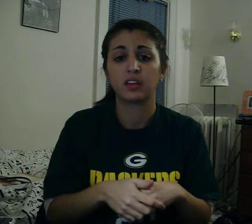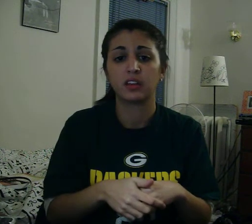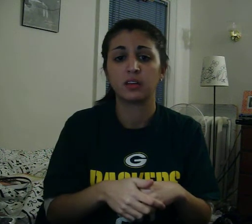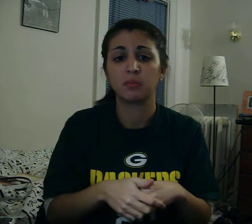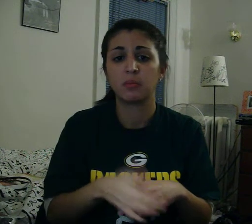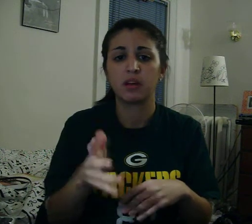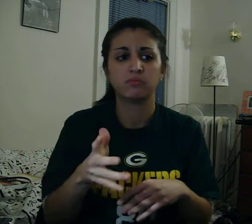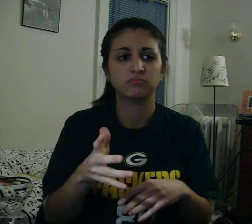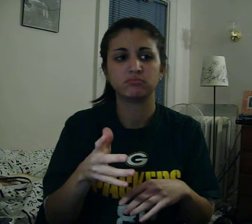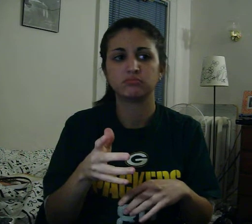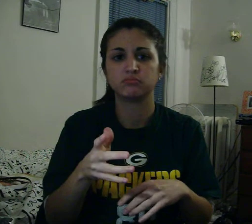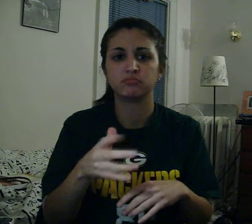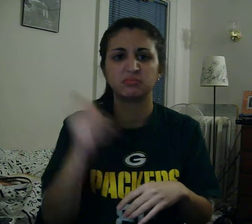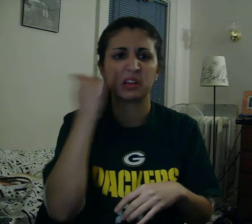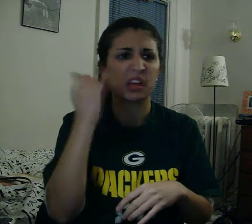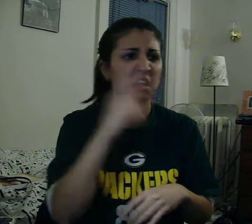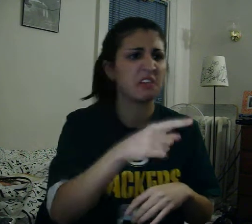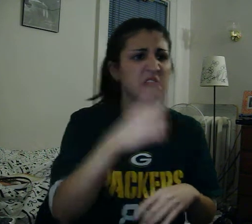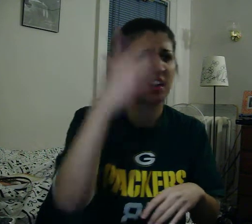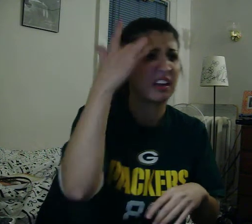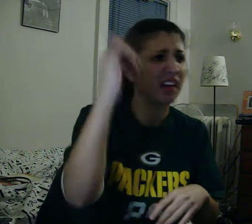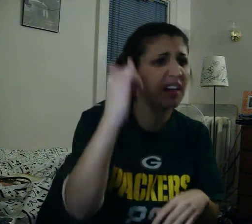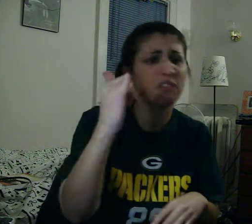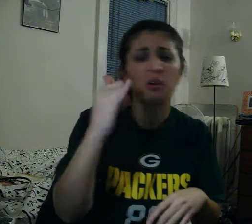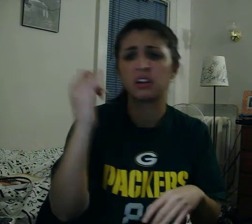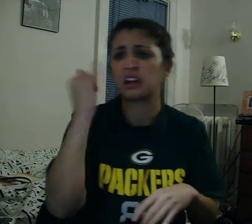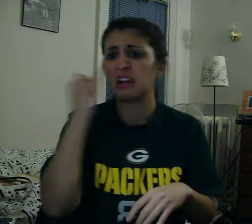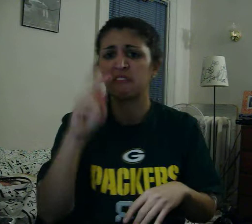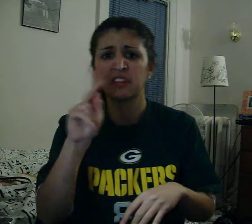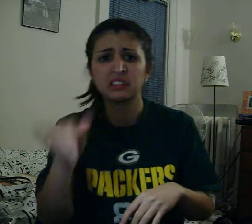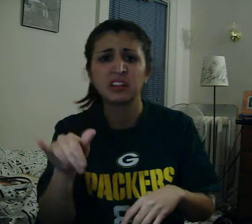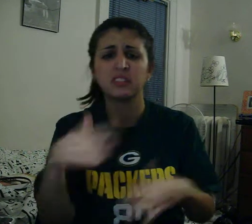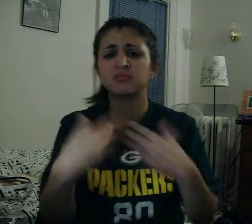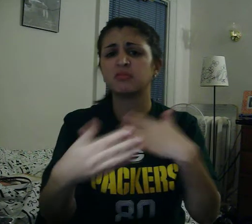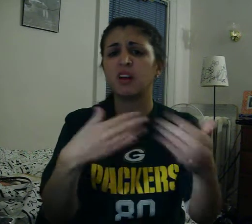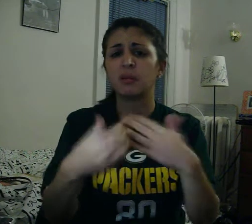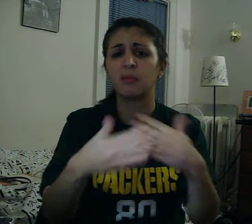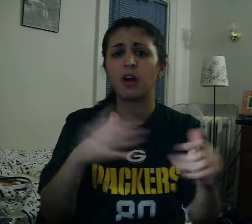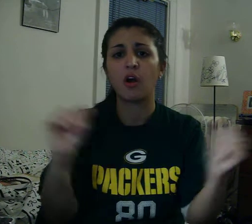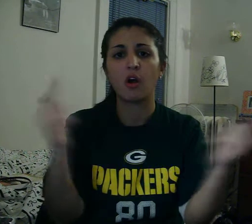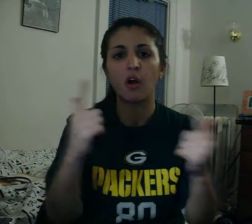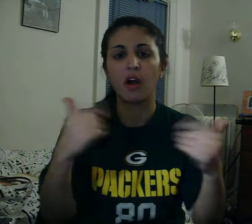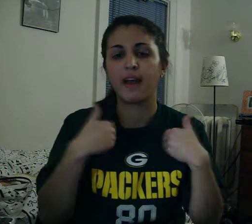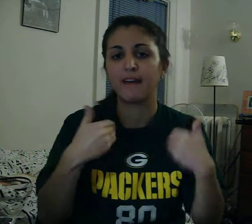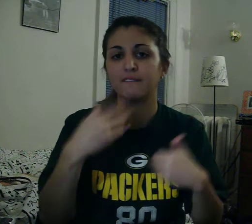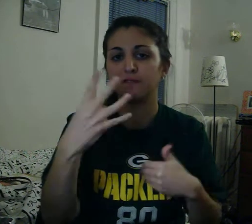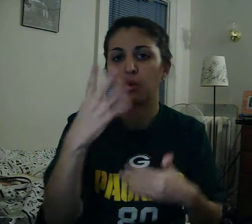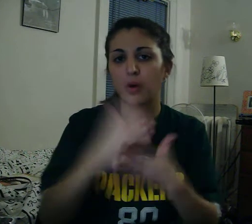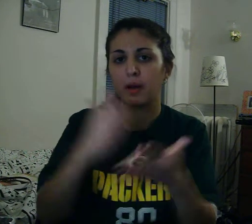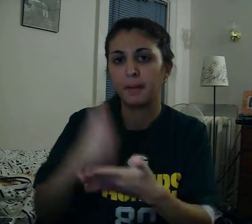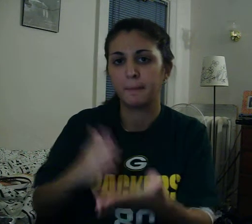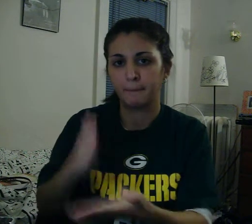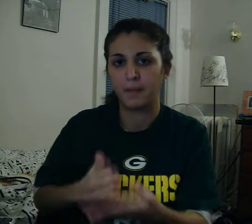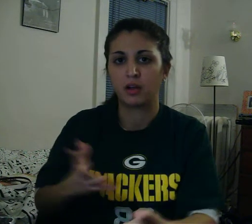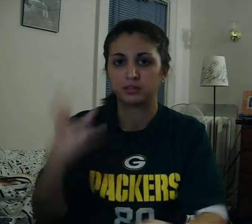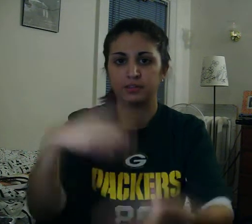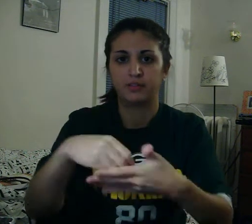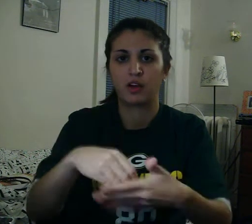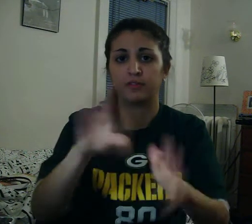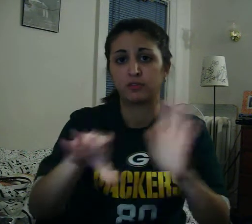aspect. These components all go together to make up the criminal justice system. As